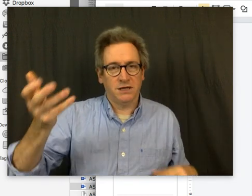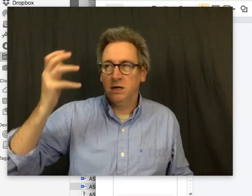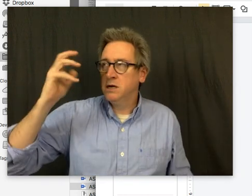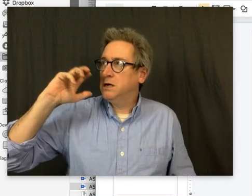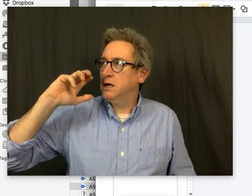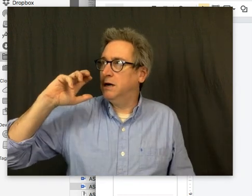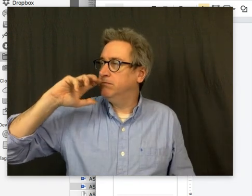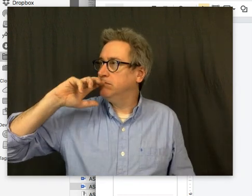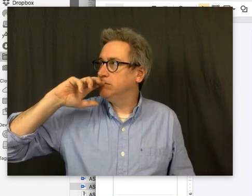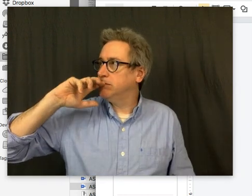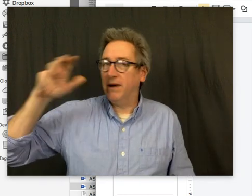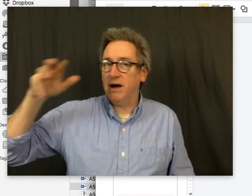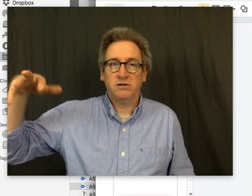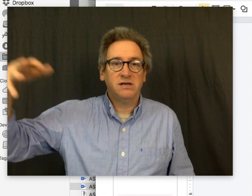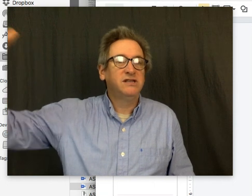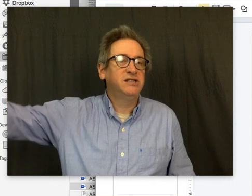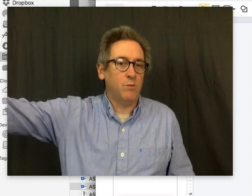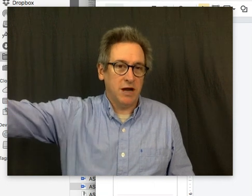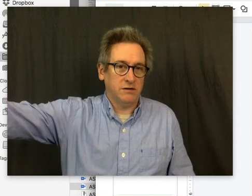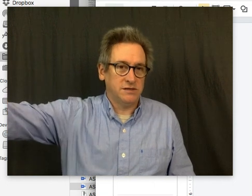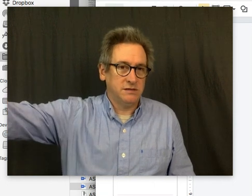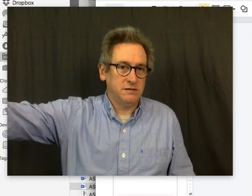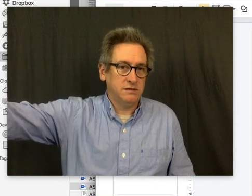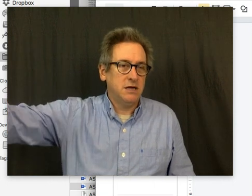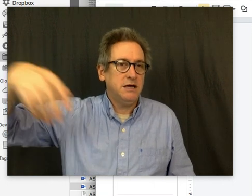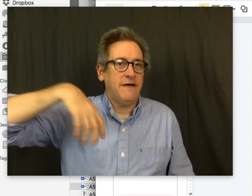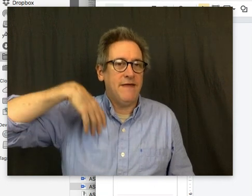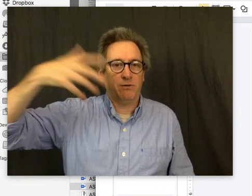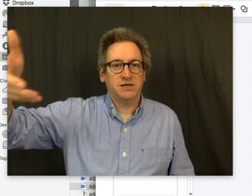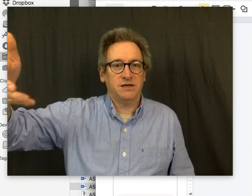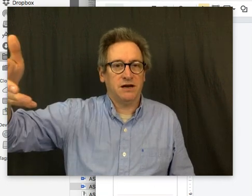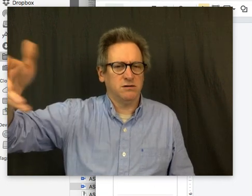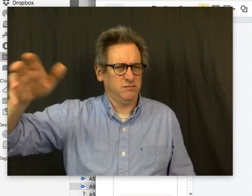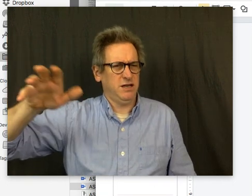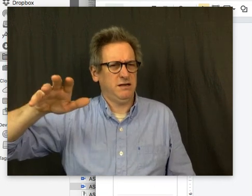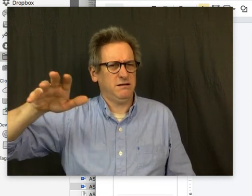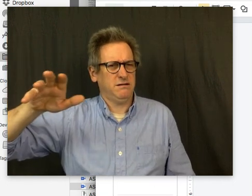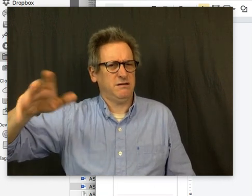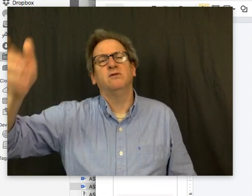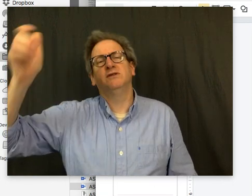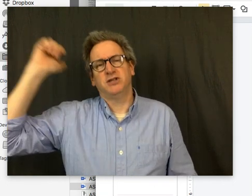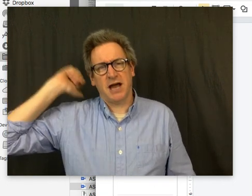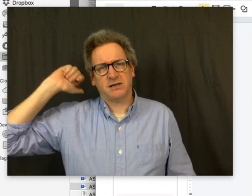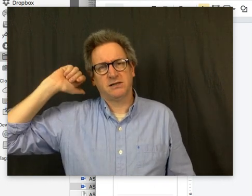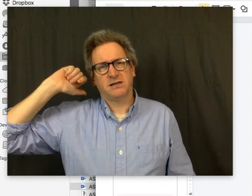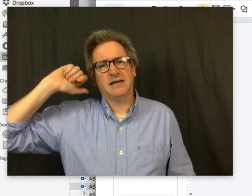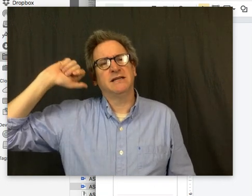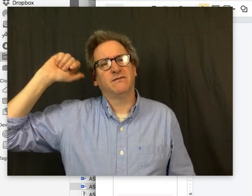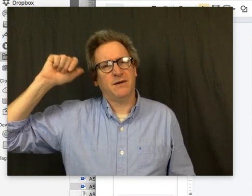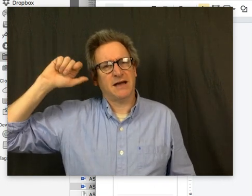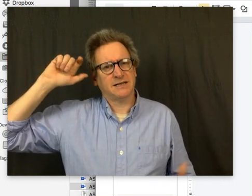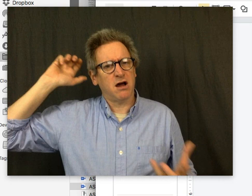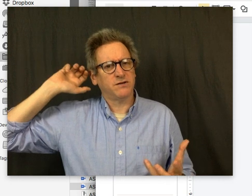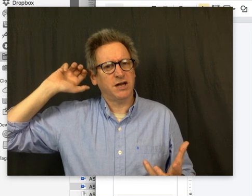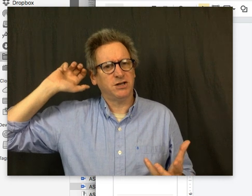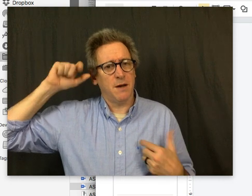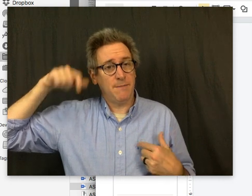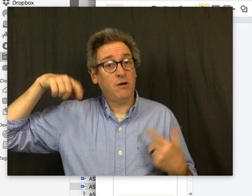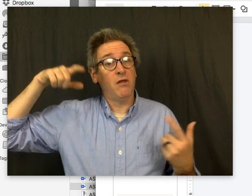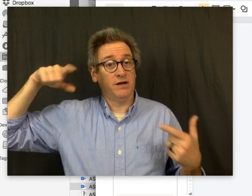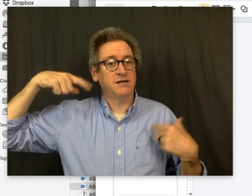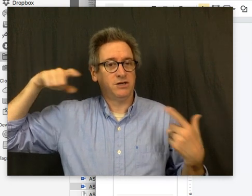person about someone else. And that person then goes, really? Goes and checks, has a